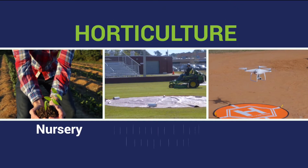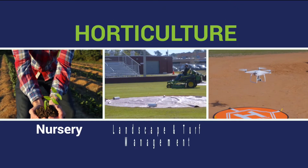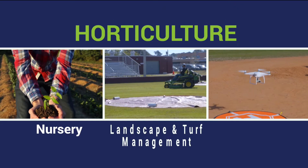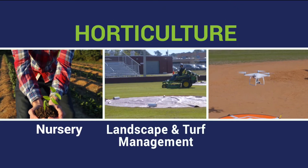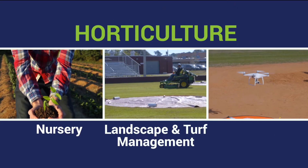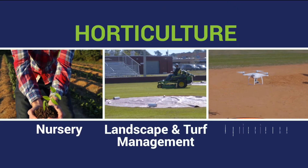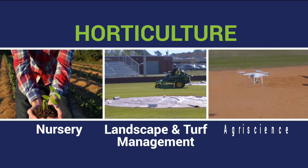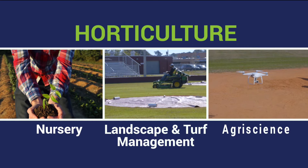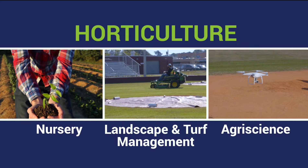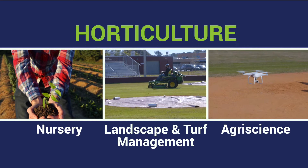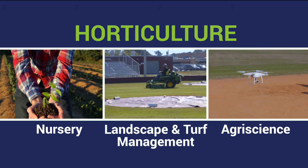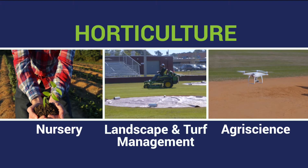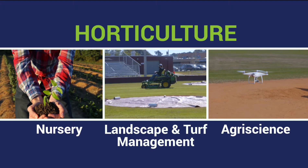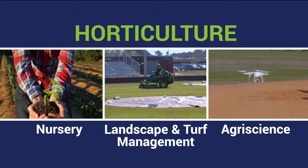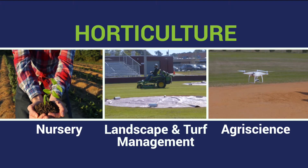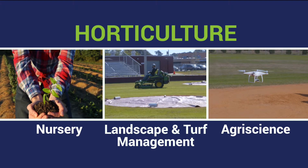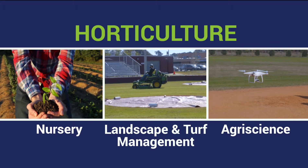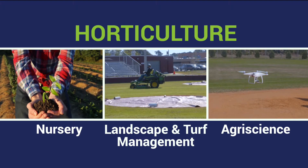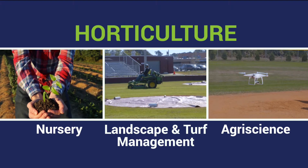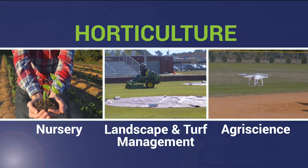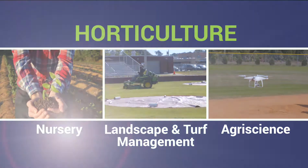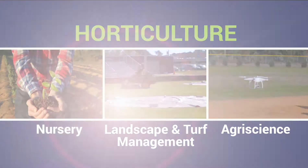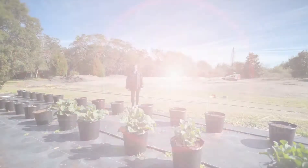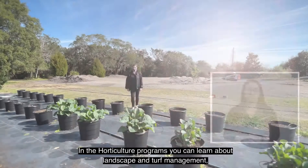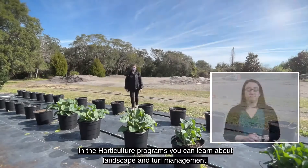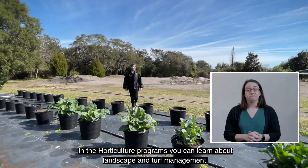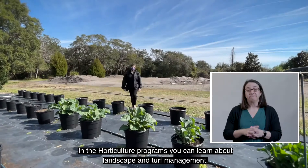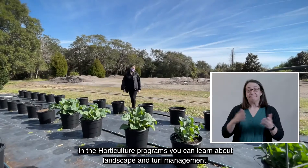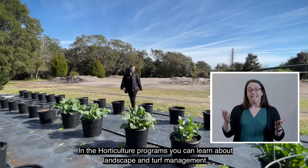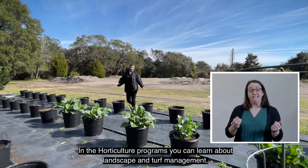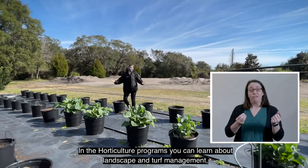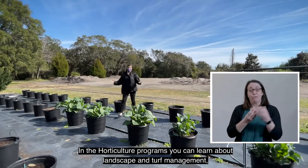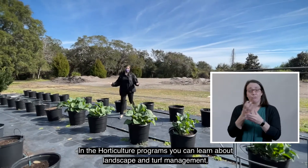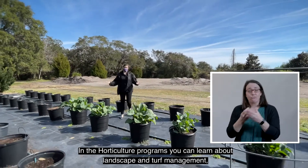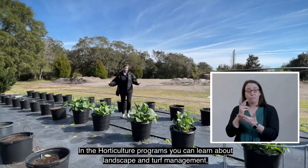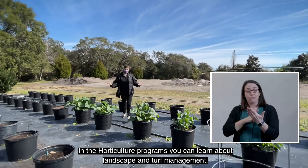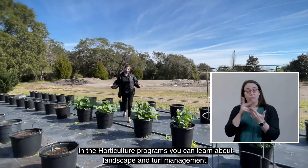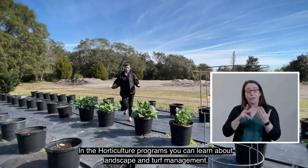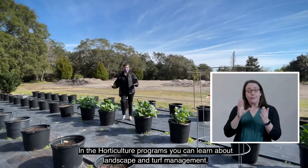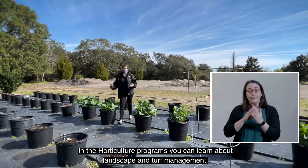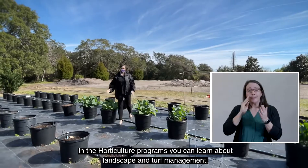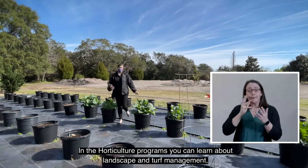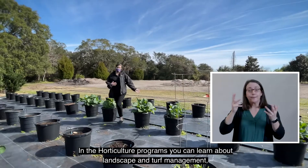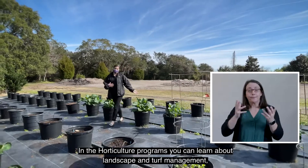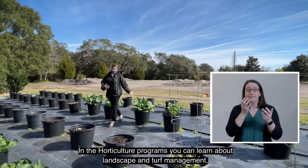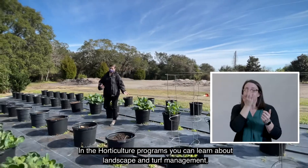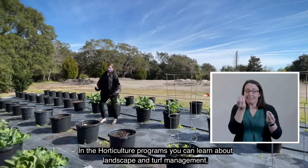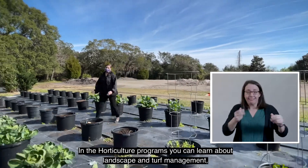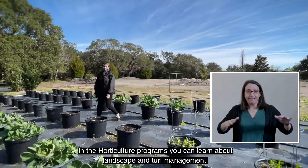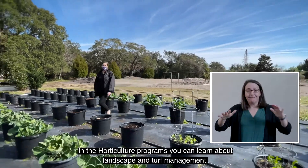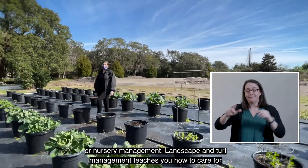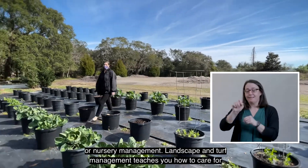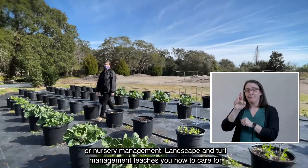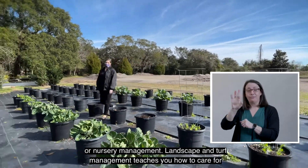Horticulture, nursery, landscape and turf management, agri-science. In the horticulture programs, you can learn about landscape and